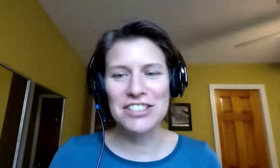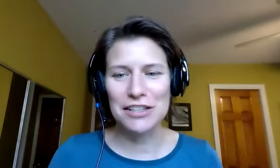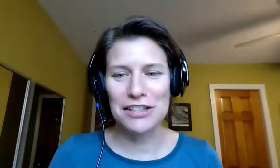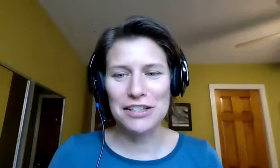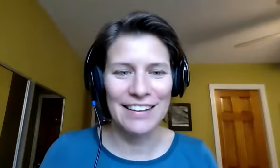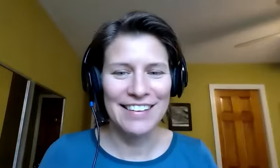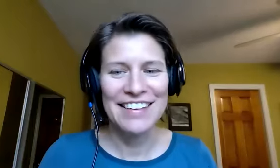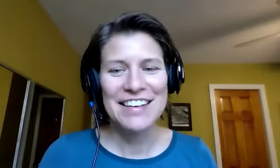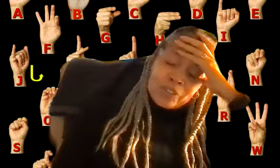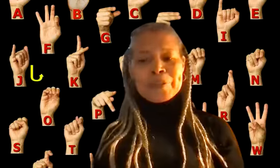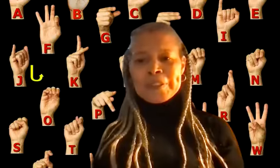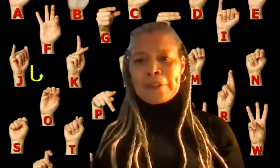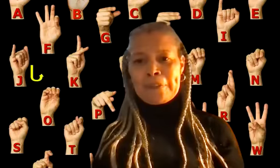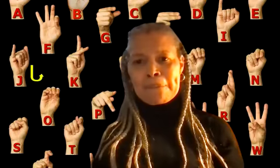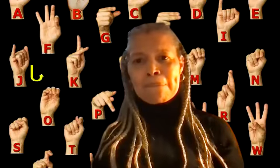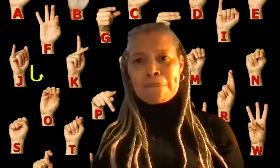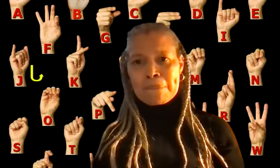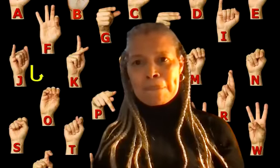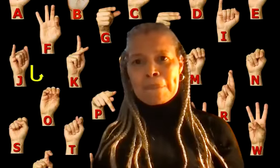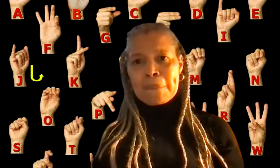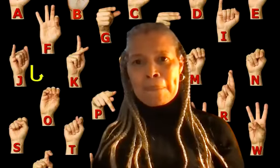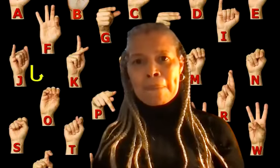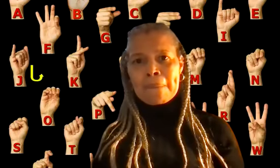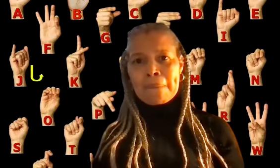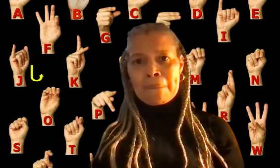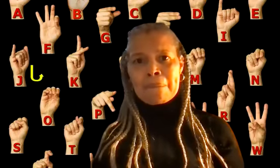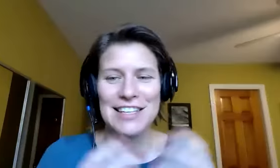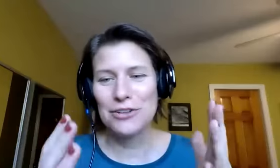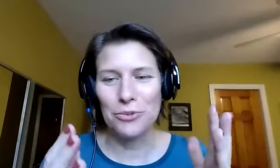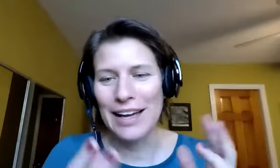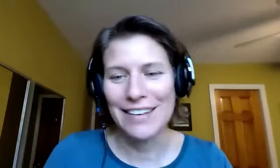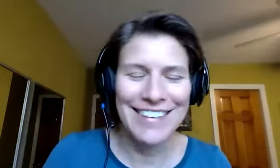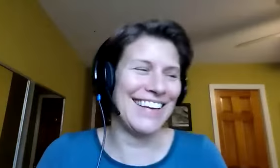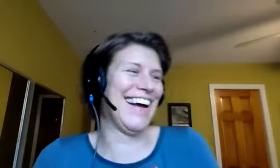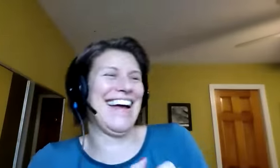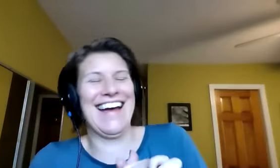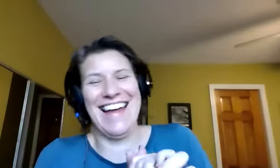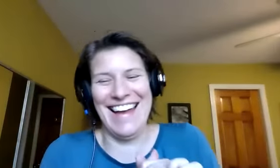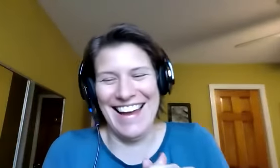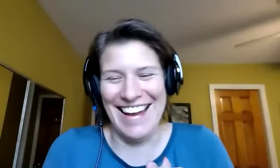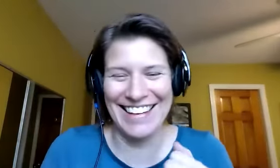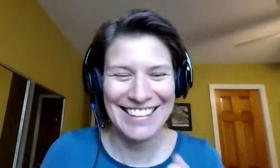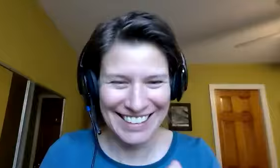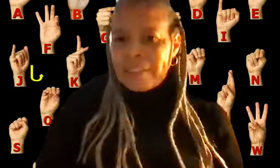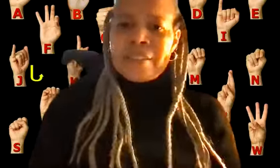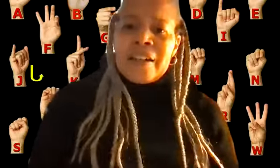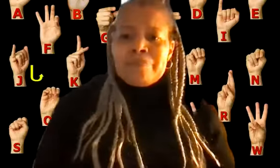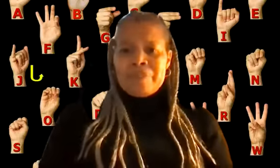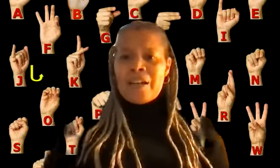She's committed. So now I have all these people that I want to send your way. Send them all. And then, um, I,